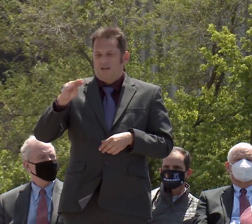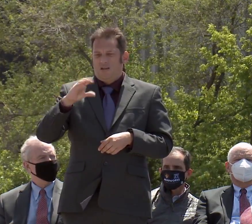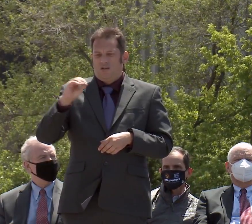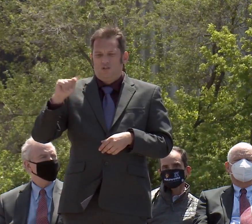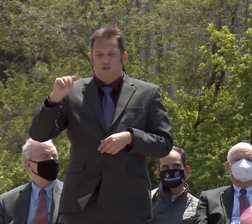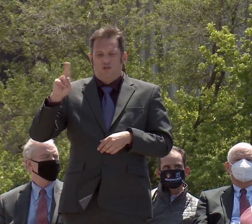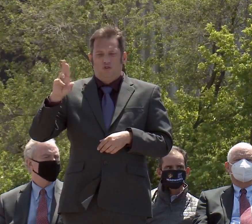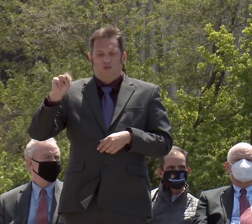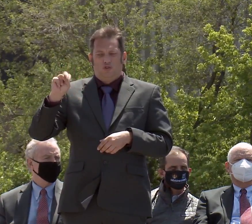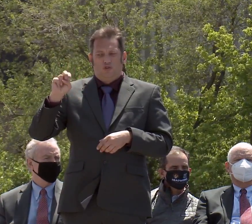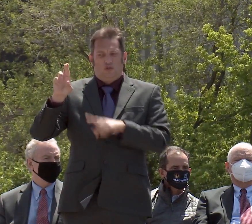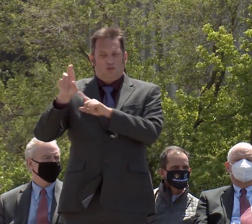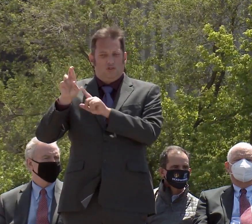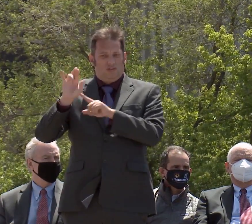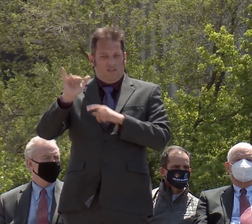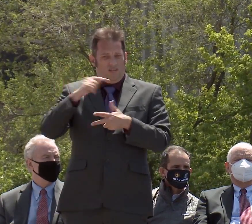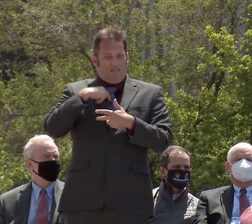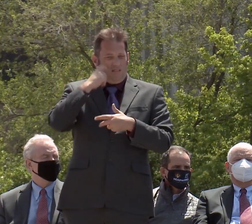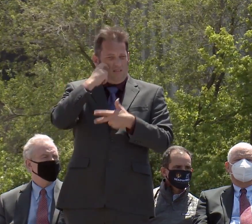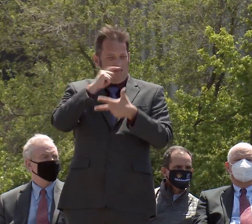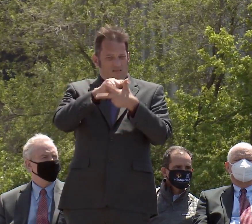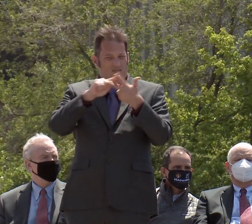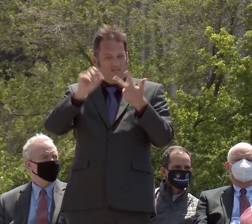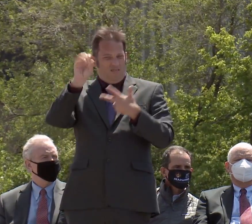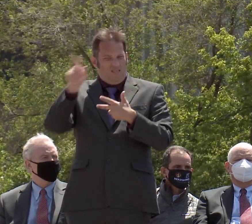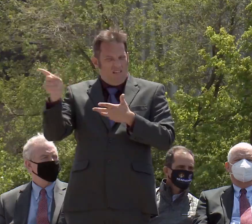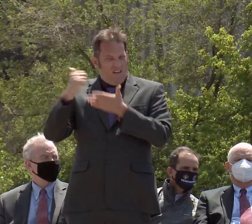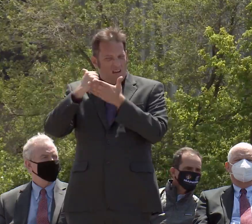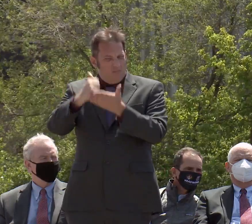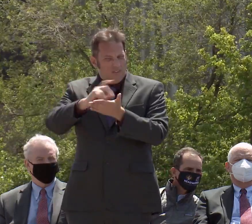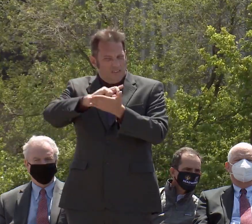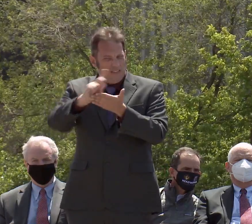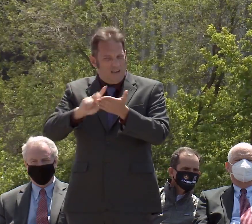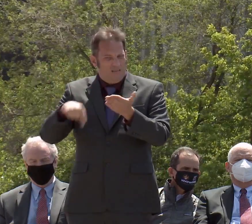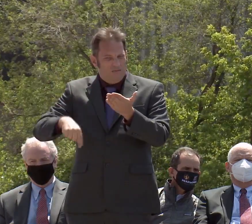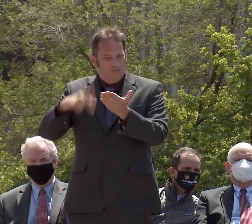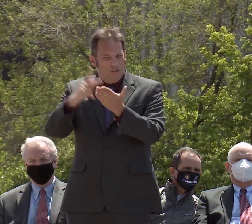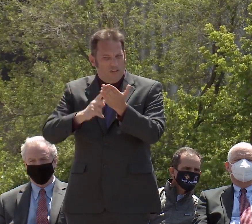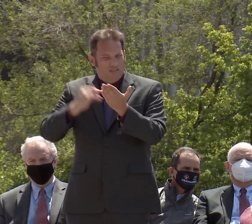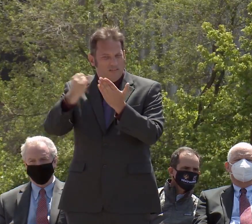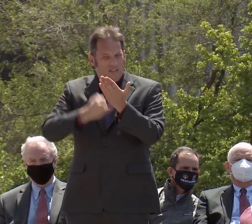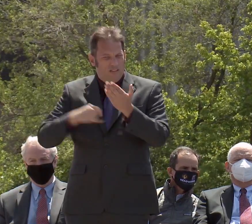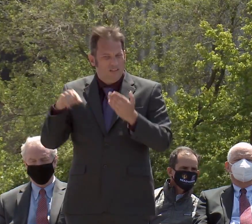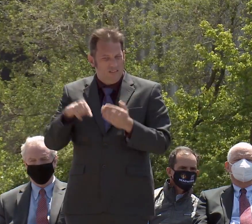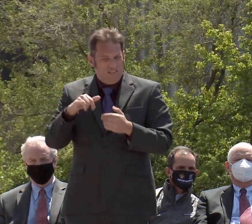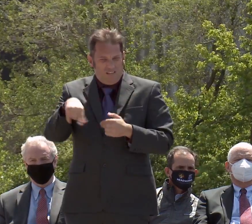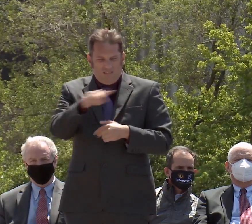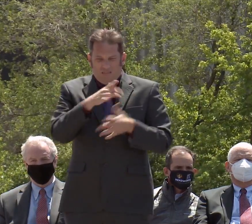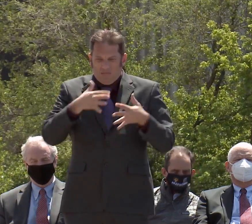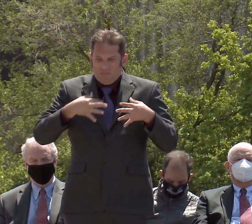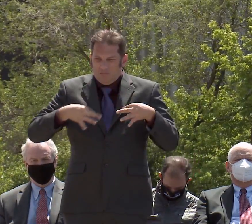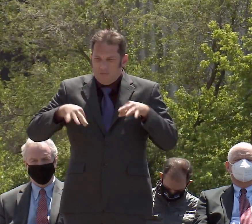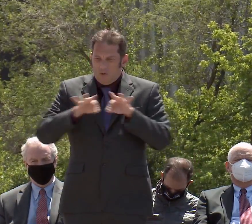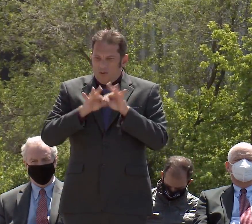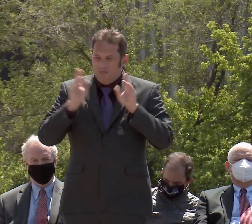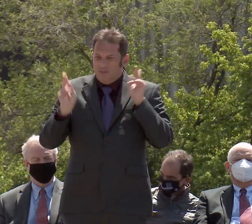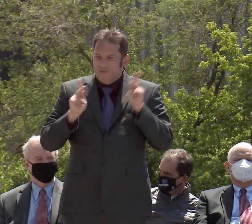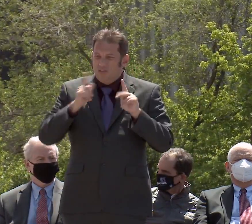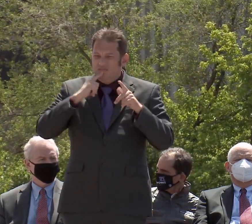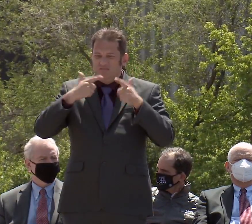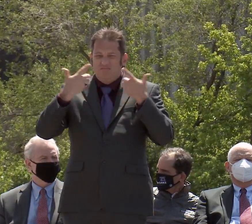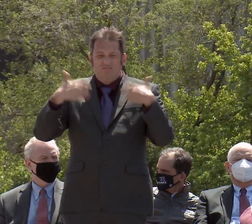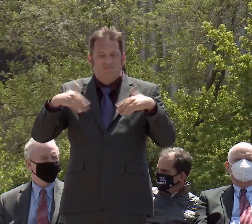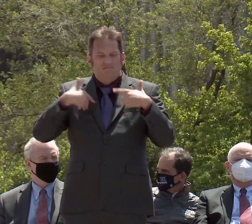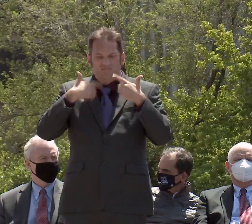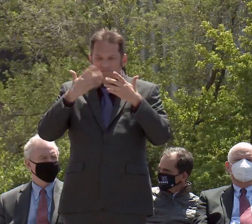go any further, I want to thank the most important folks and give a big, huge thanks to all of those DPW workers and contractors